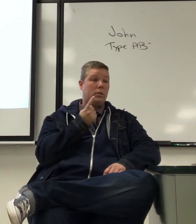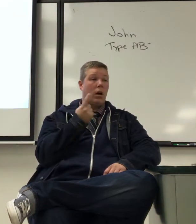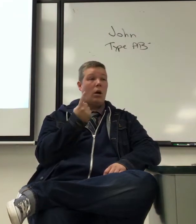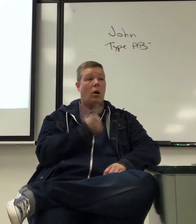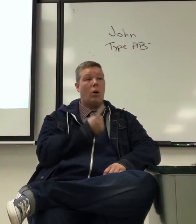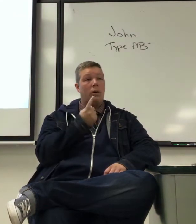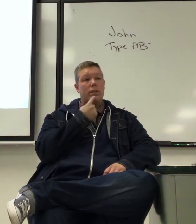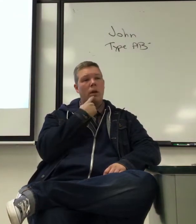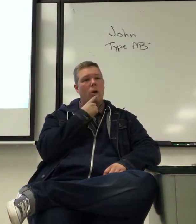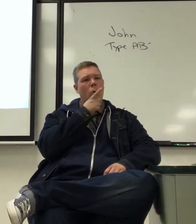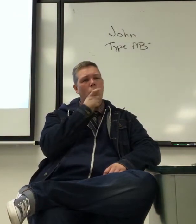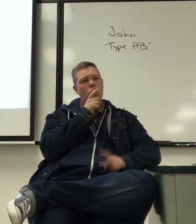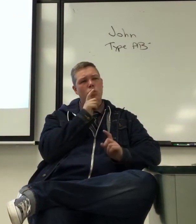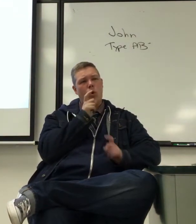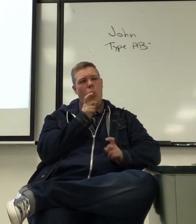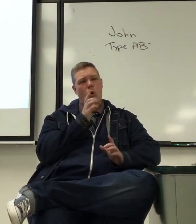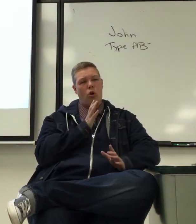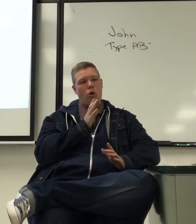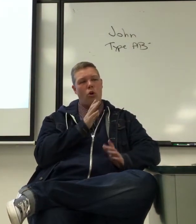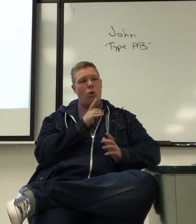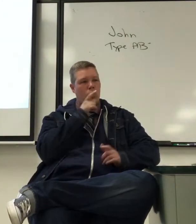well, who's the donor, who's the recipient?